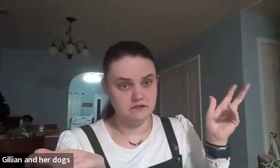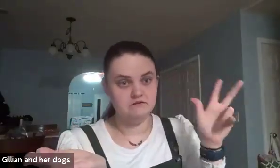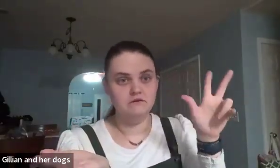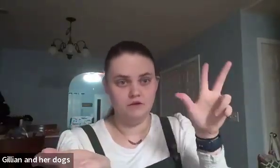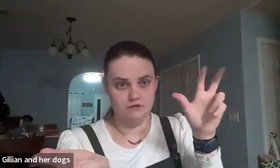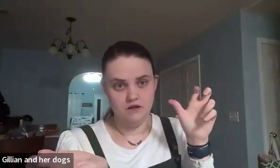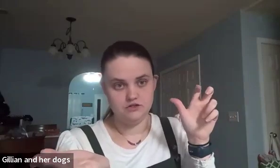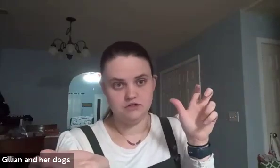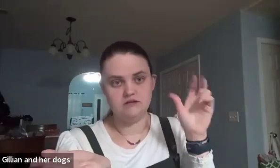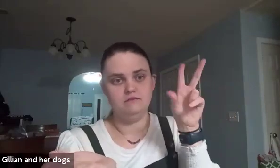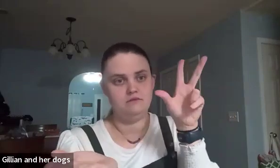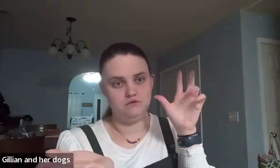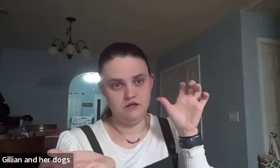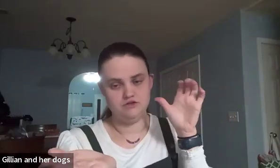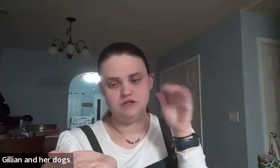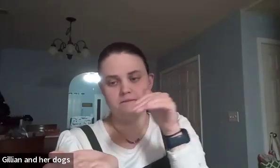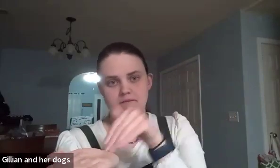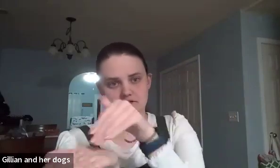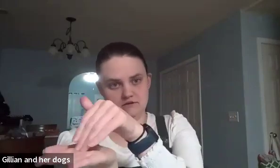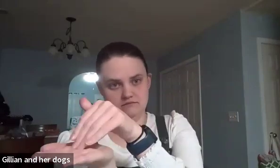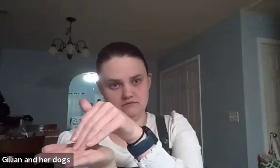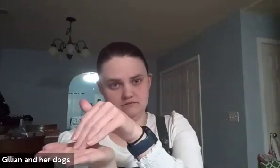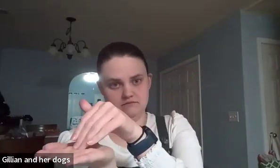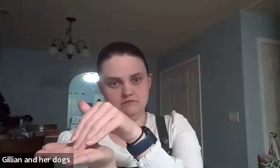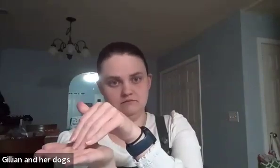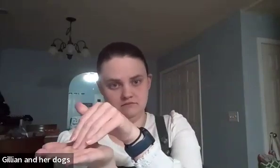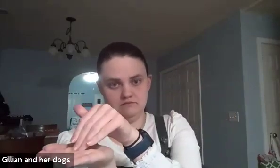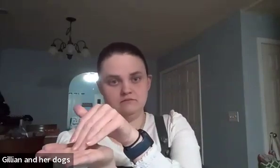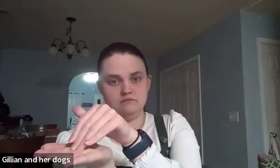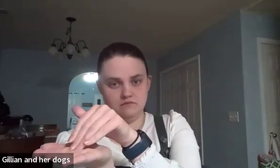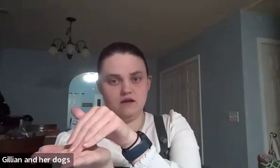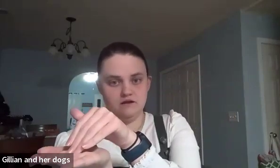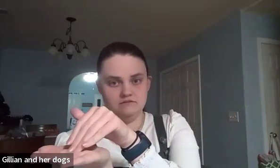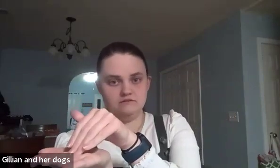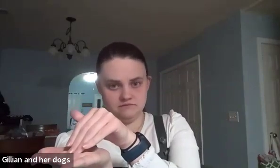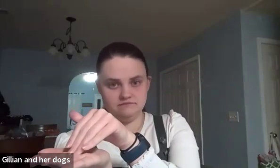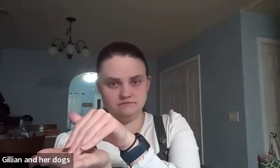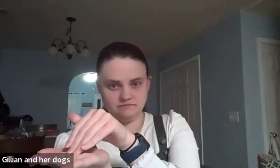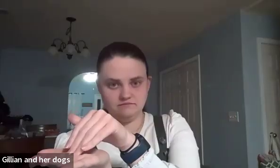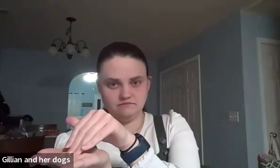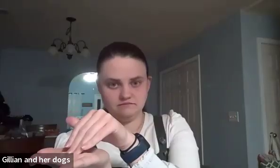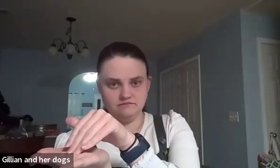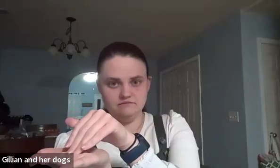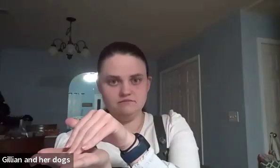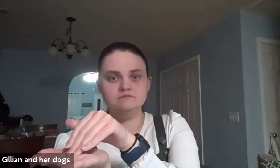million, 300 million. Okay.